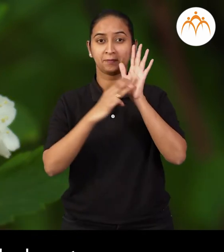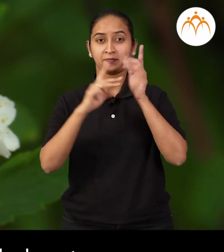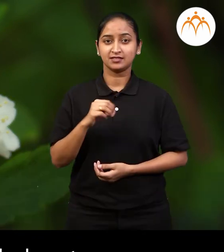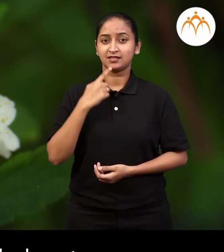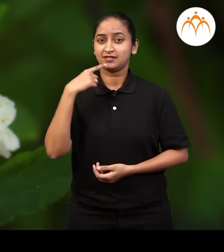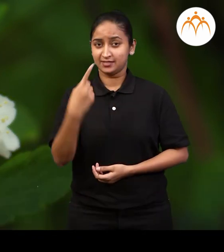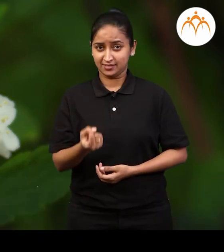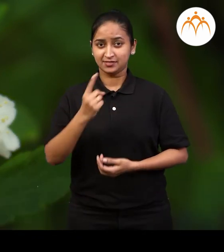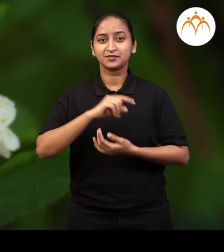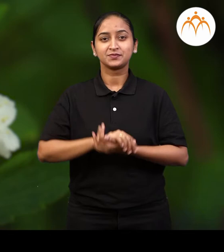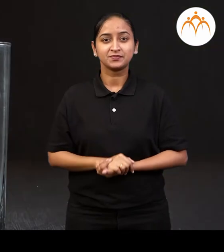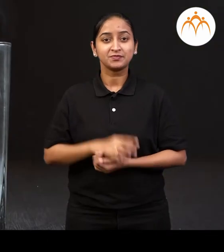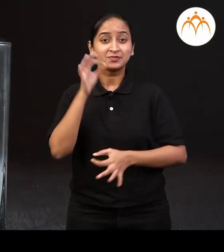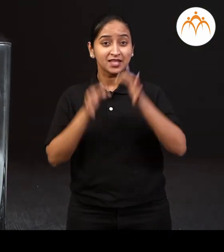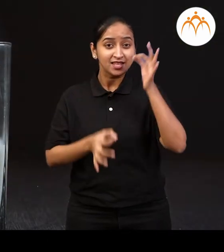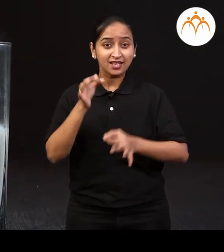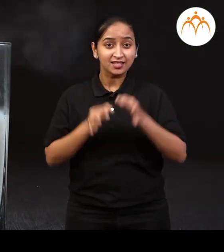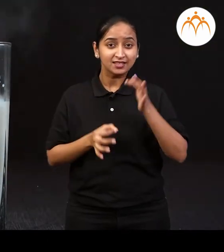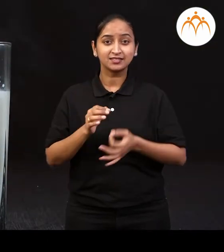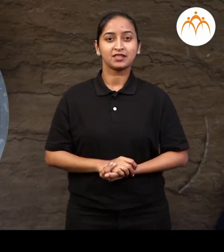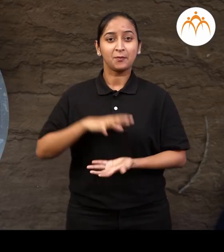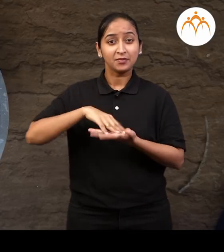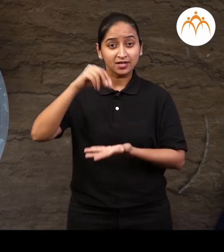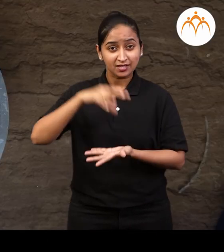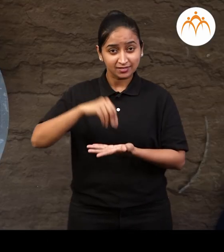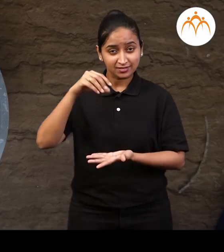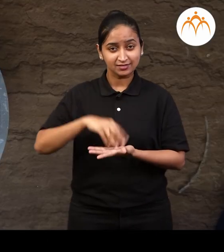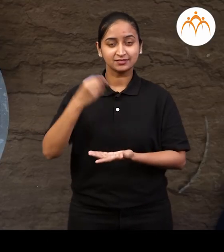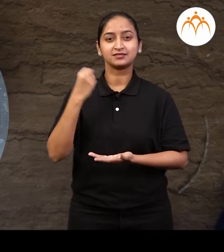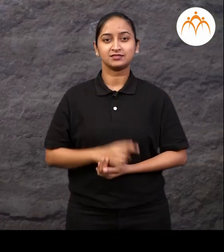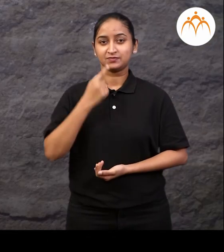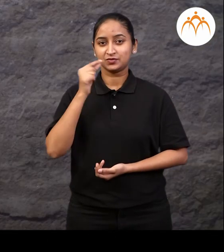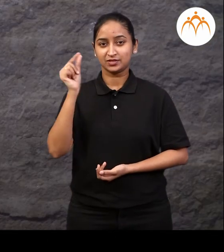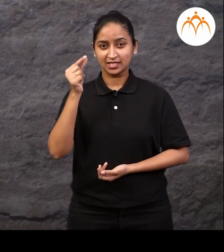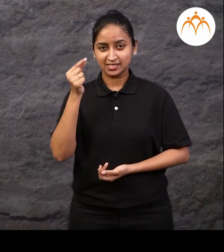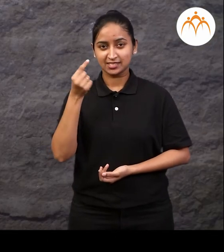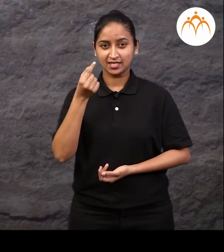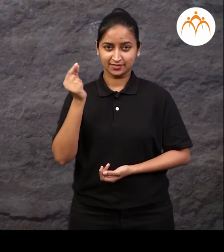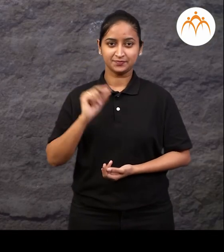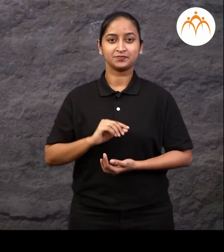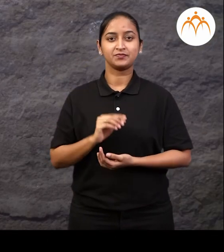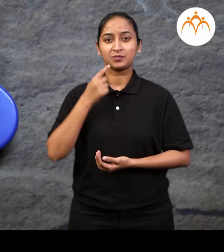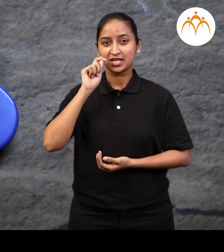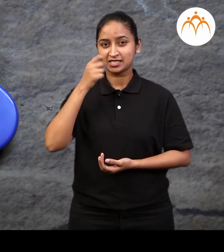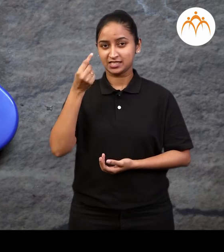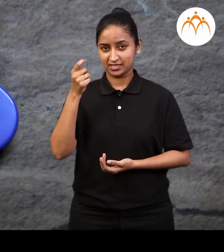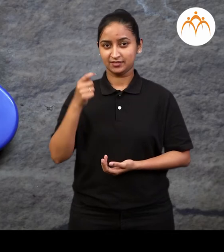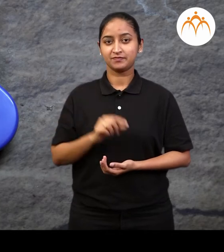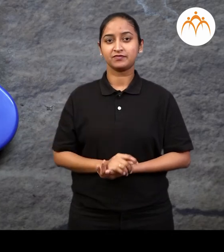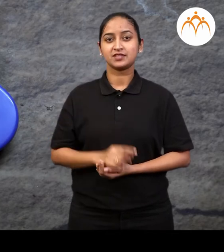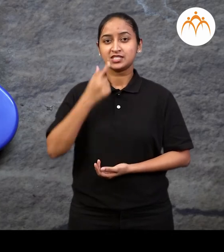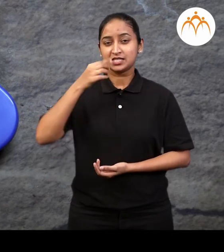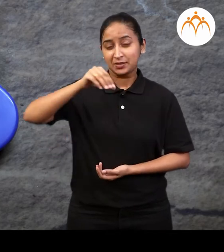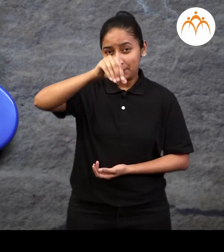Meena talked about milk, rice, sago, salt,